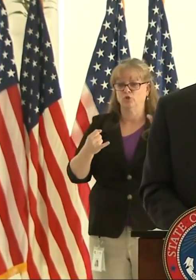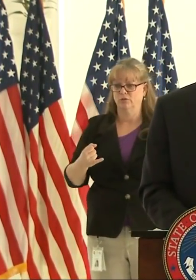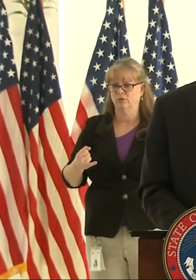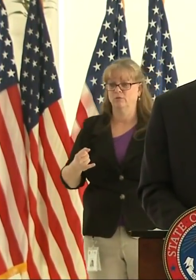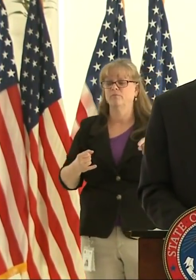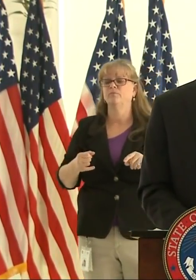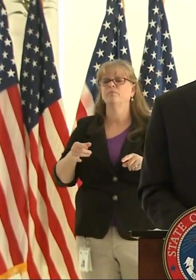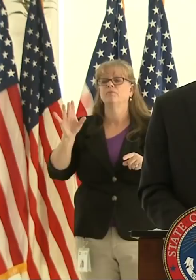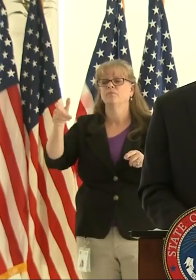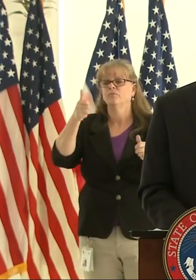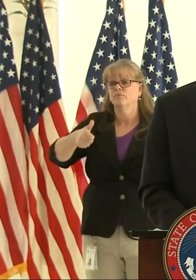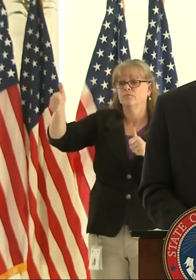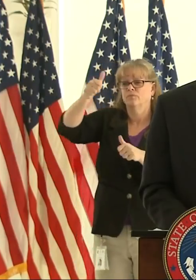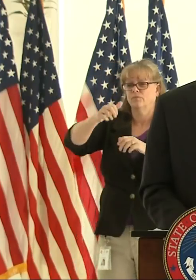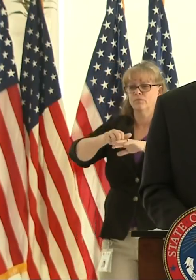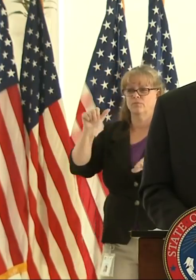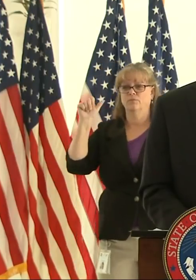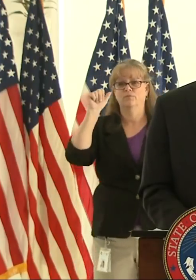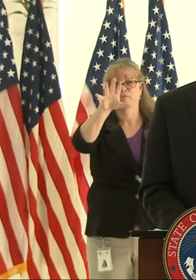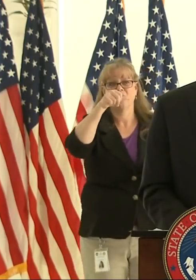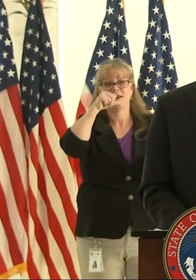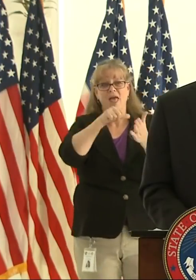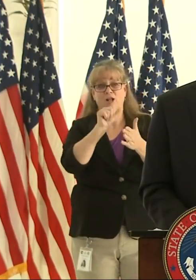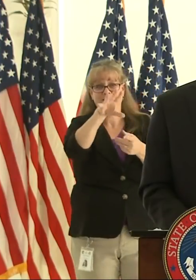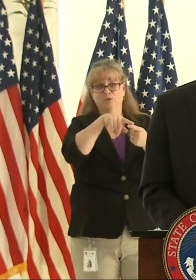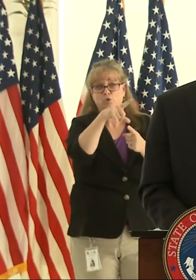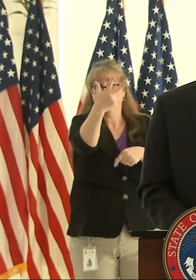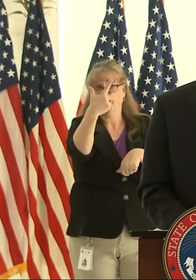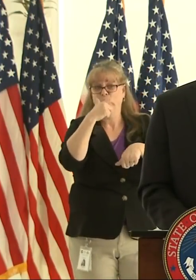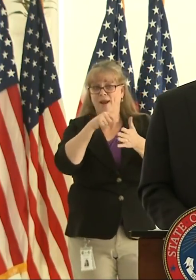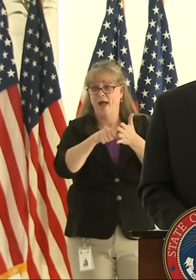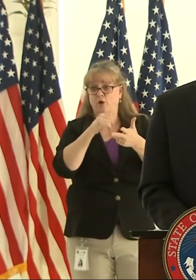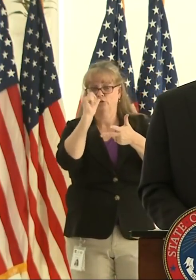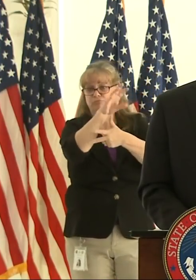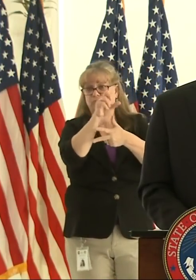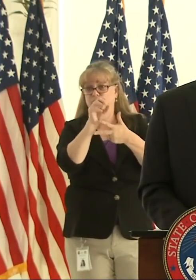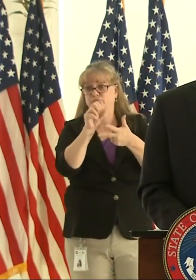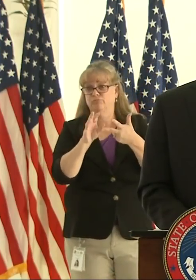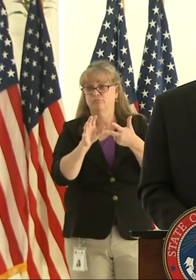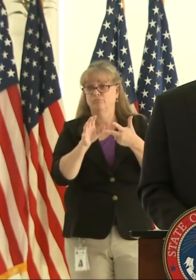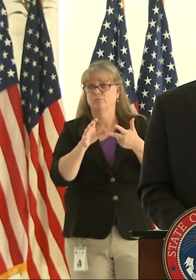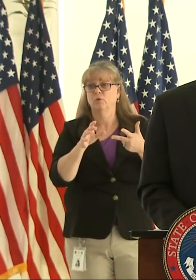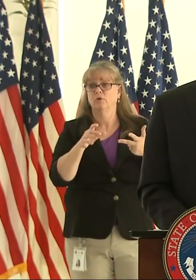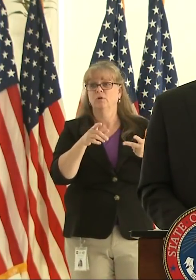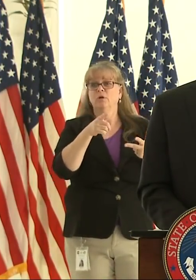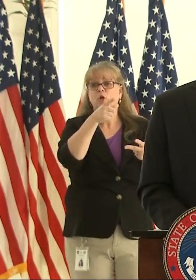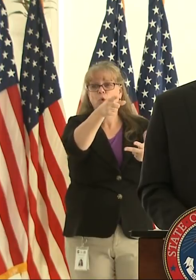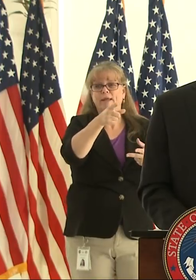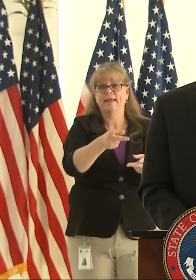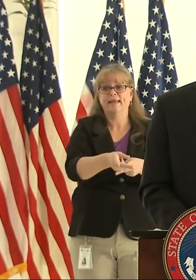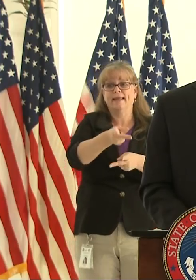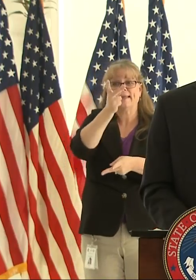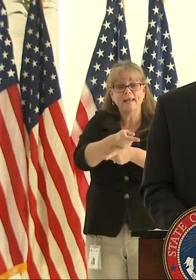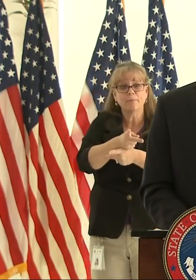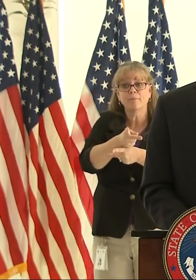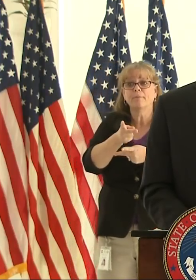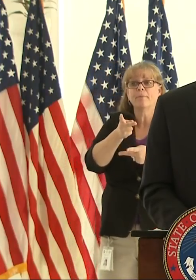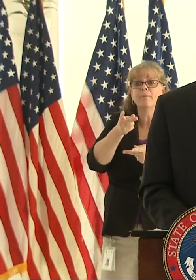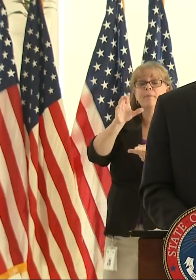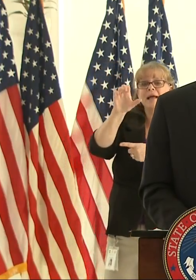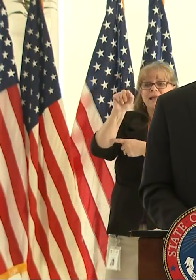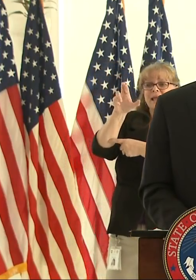admonishes you again for wanting to keep all of the state CARES money for the state to balance the budget, an issue you